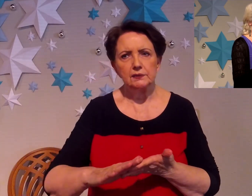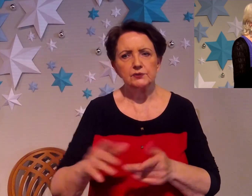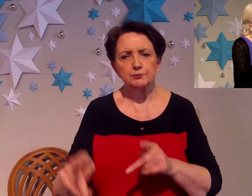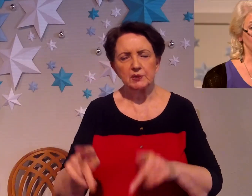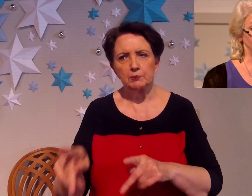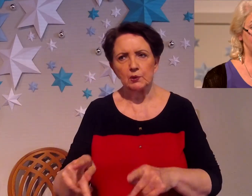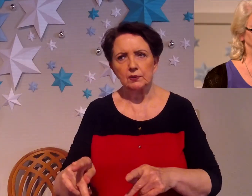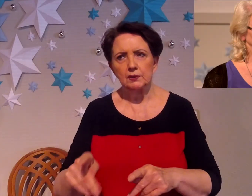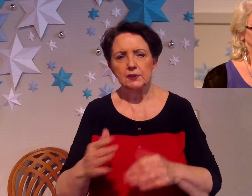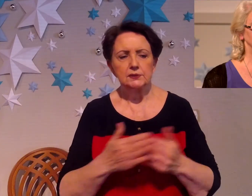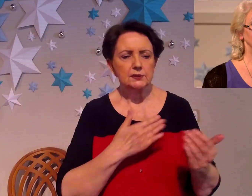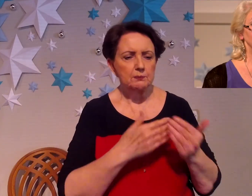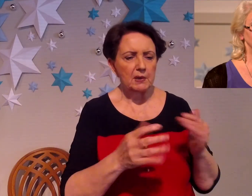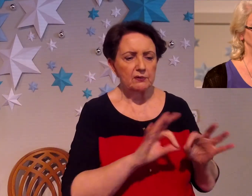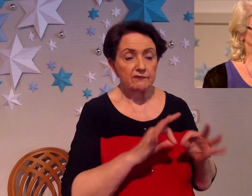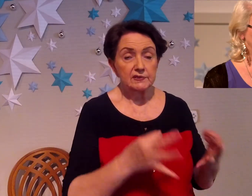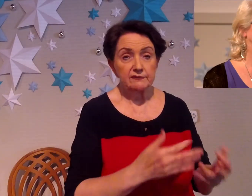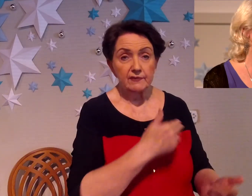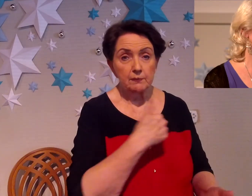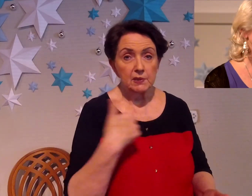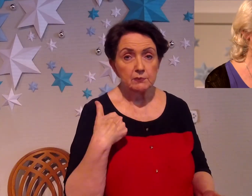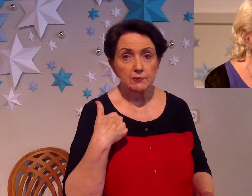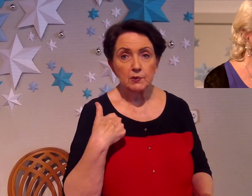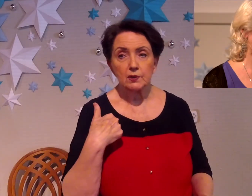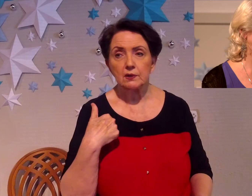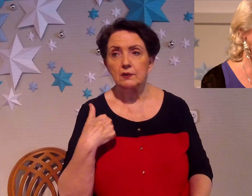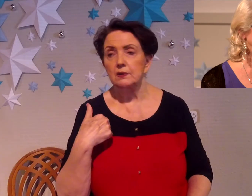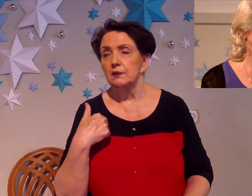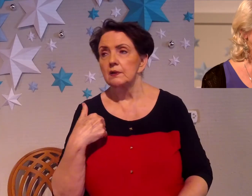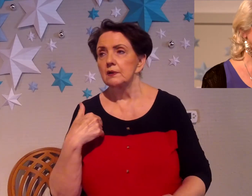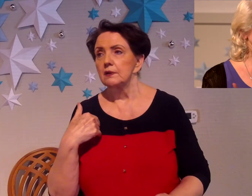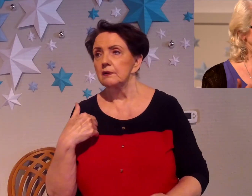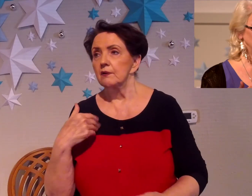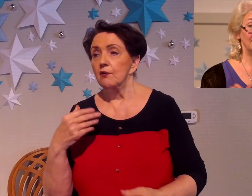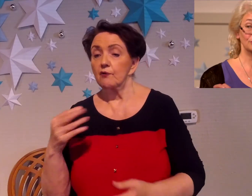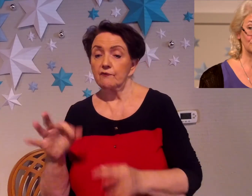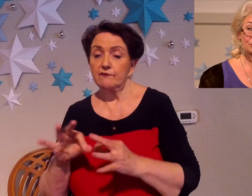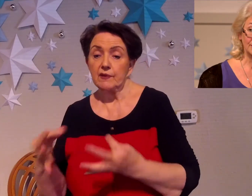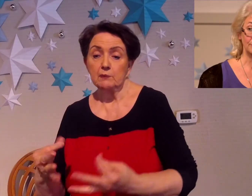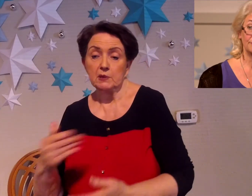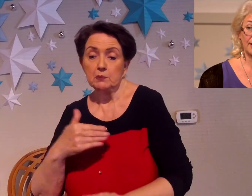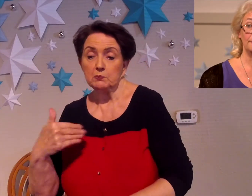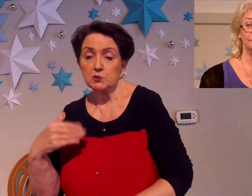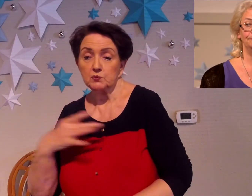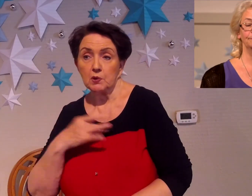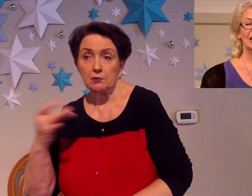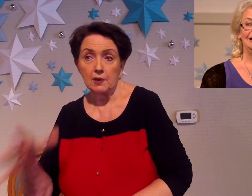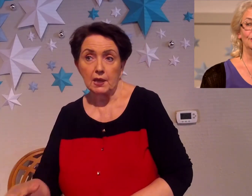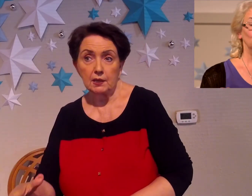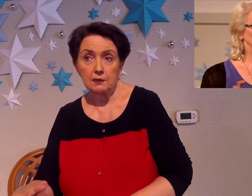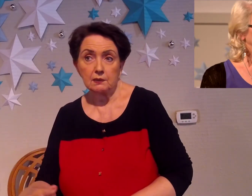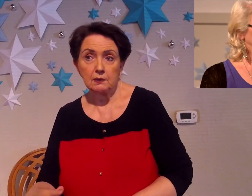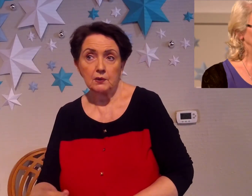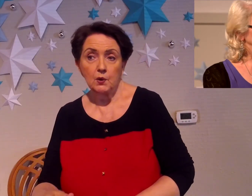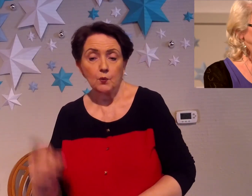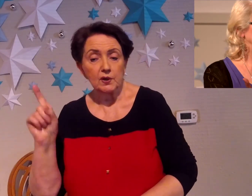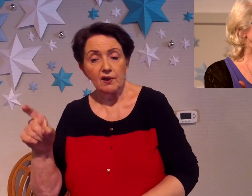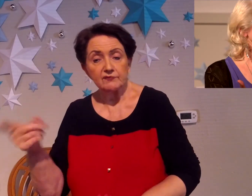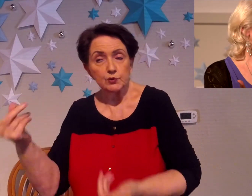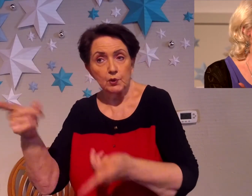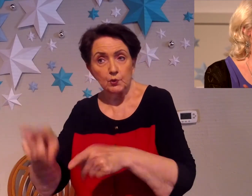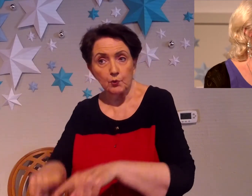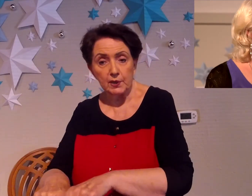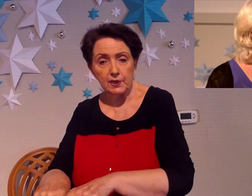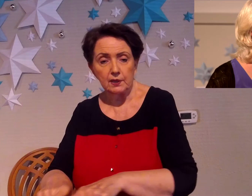people, whether it's our family members we don't get along with. Doesn't mean we have to agree with them, or people